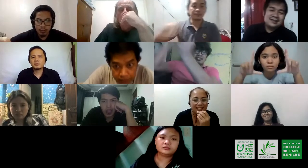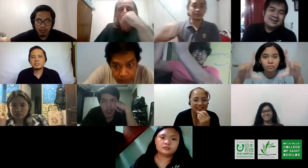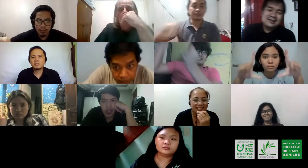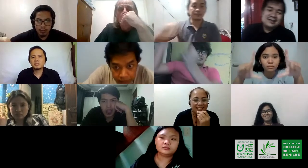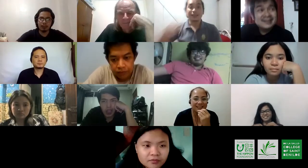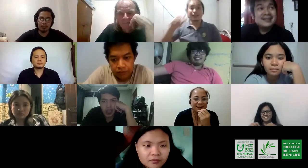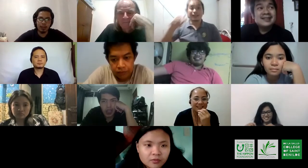We just ask.